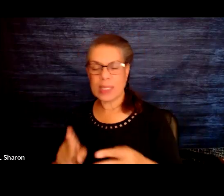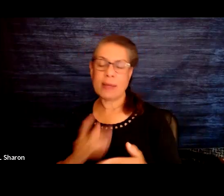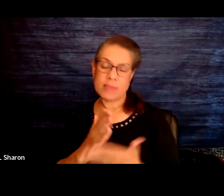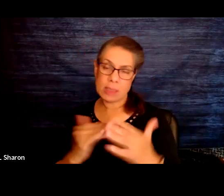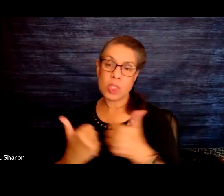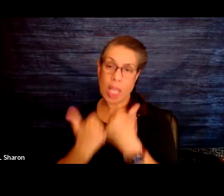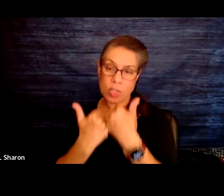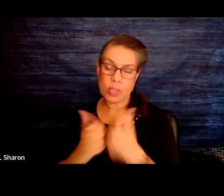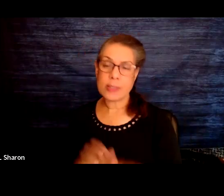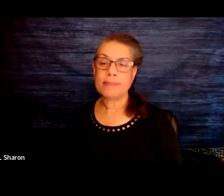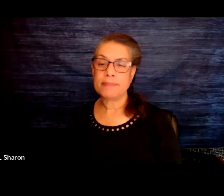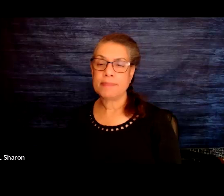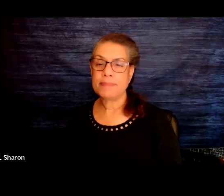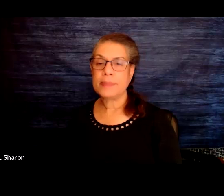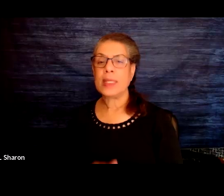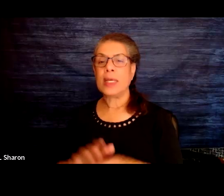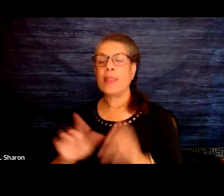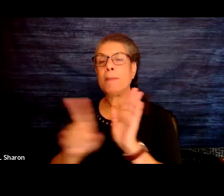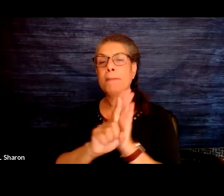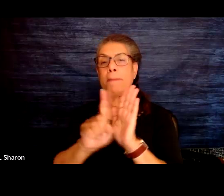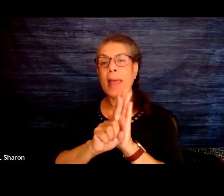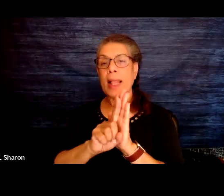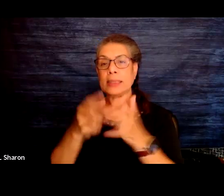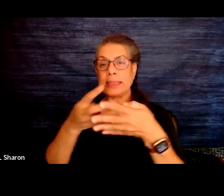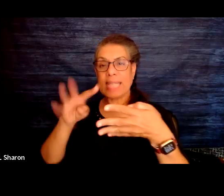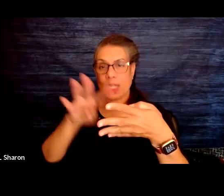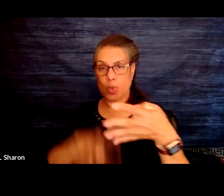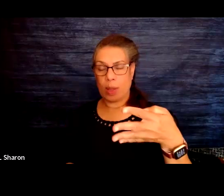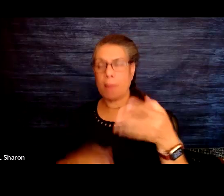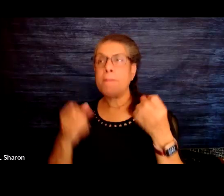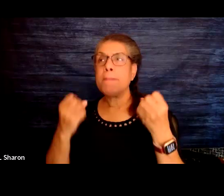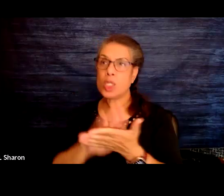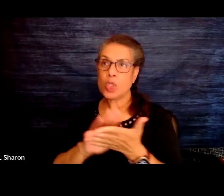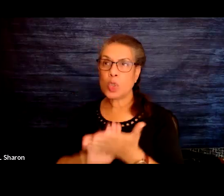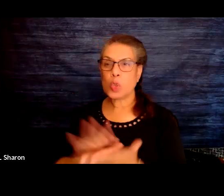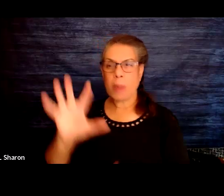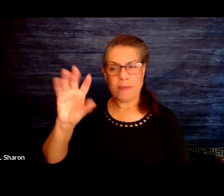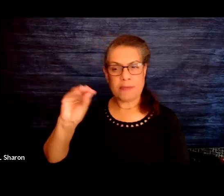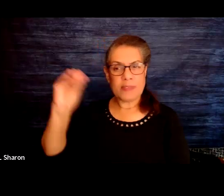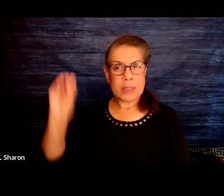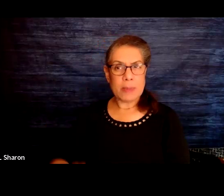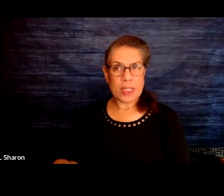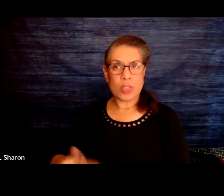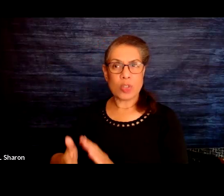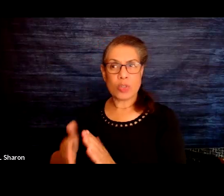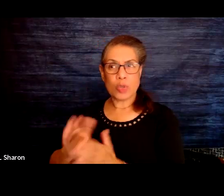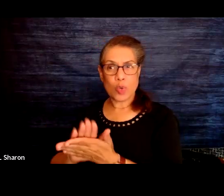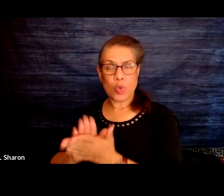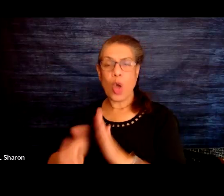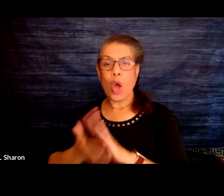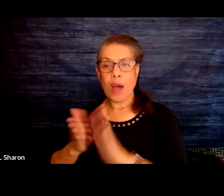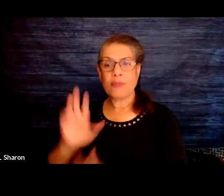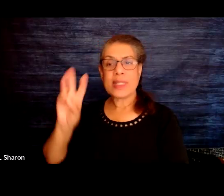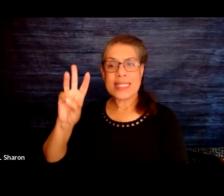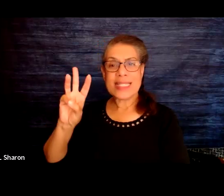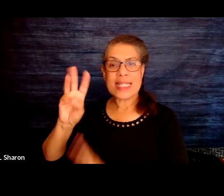those obstacles is bell schedules. Many of our schools, over half of our high schools, run schedules that offer 6 periods